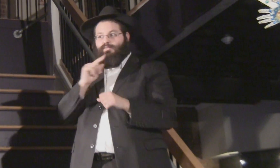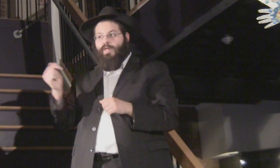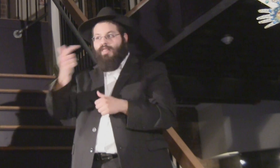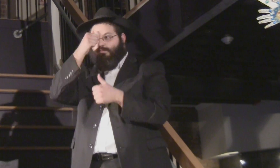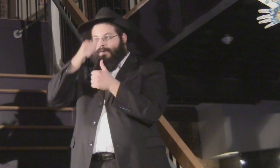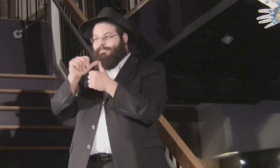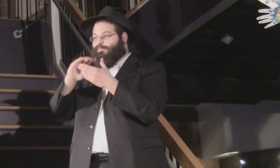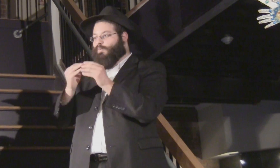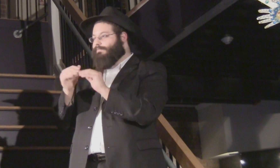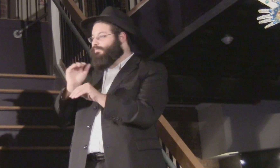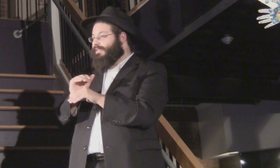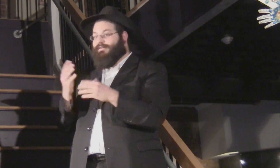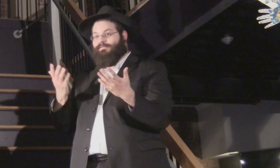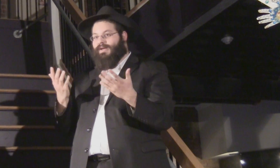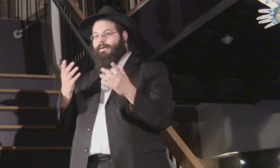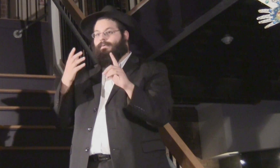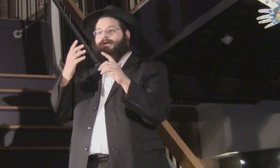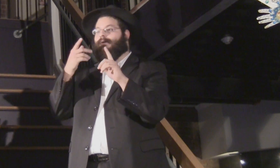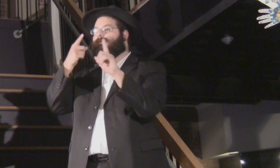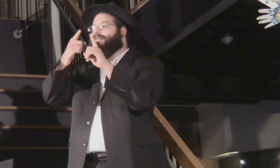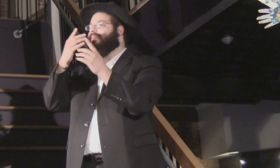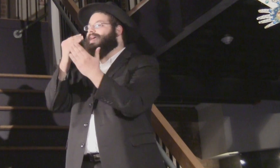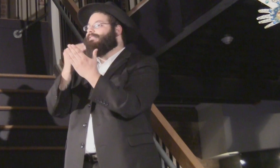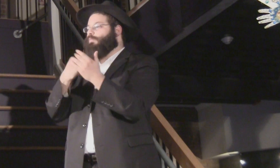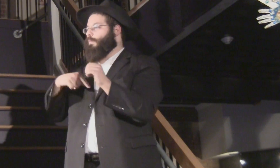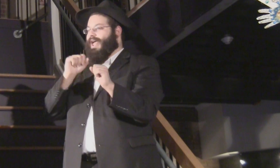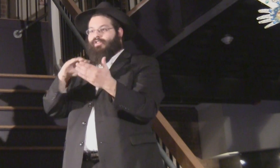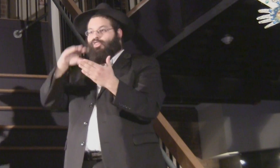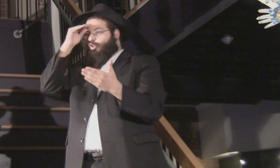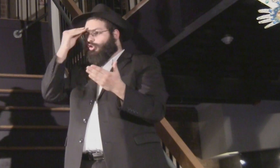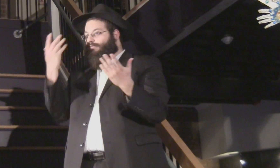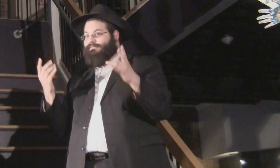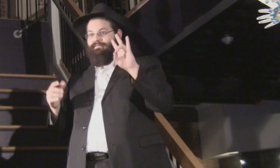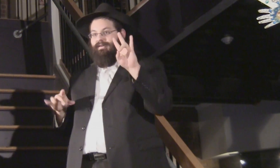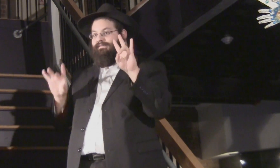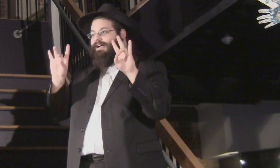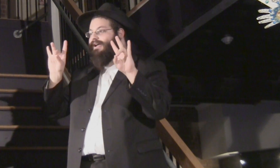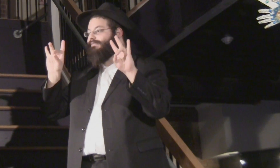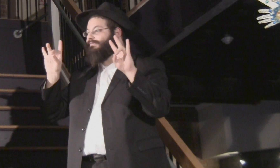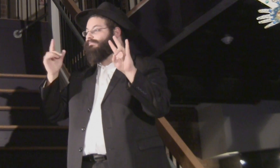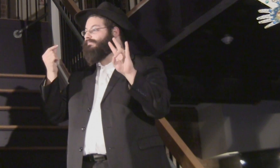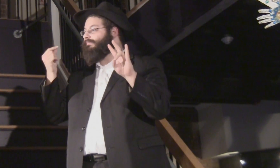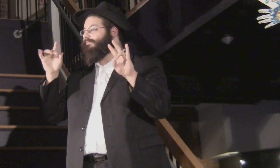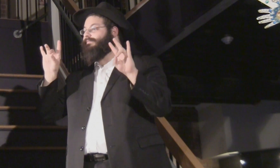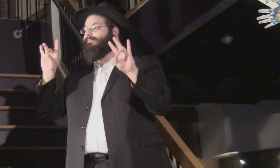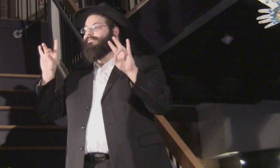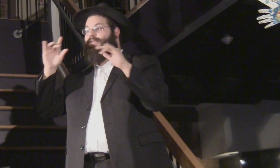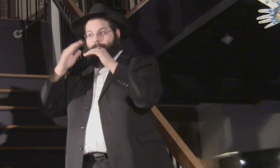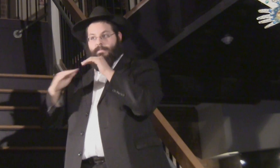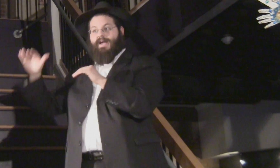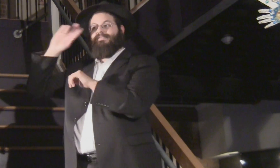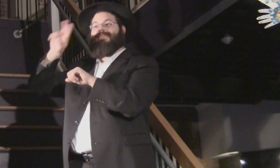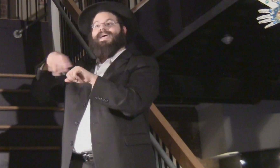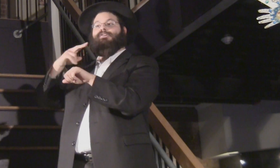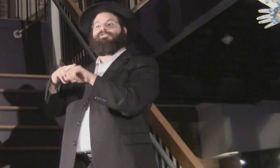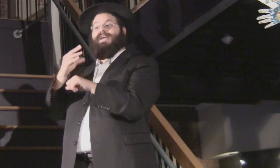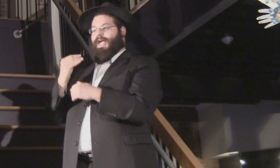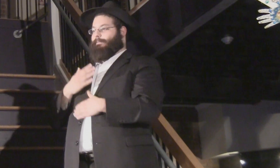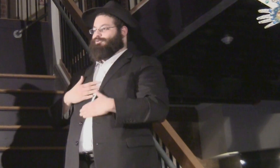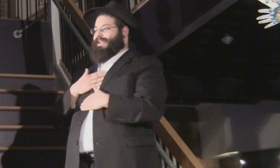before I close, I just want to make sure that you all remember from tonight. What do we have to learn? 7 and 8. What's the difference? Right,